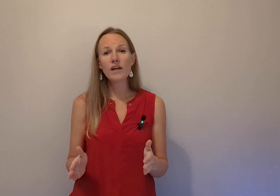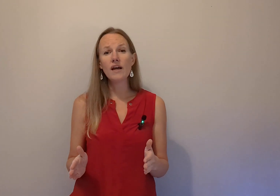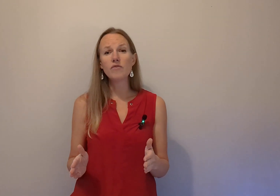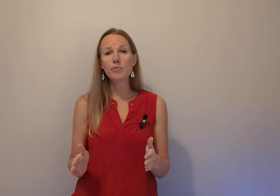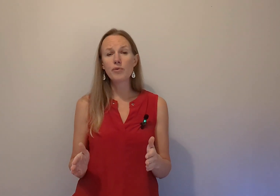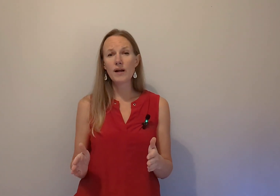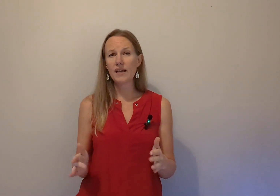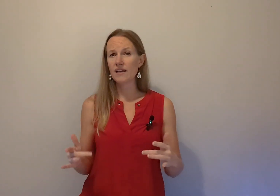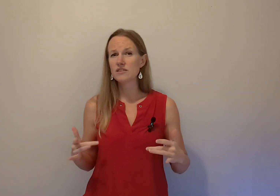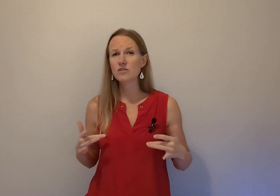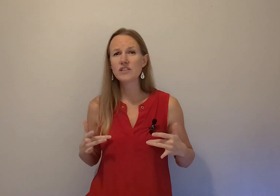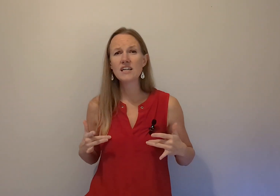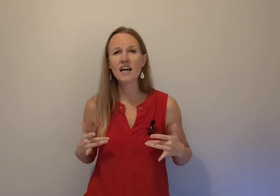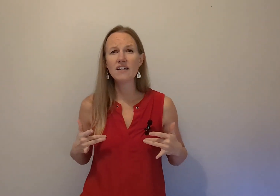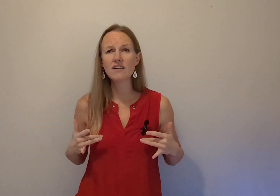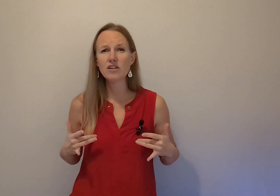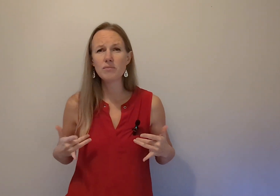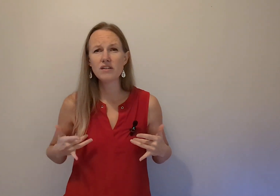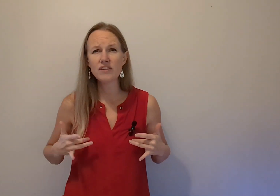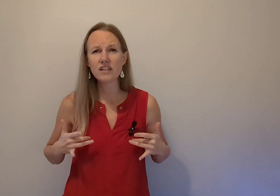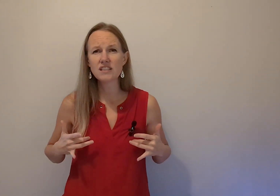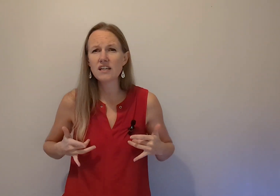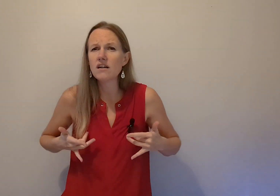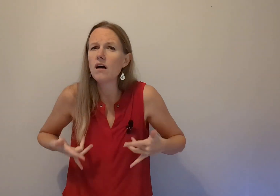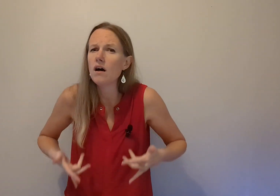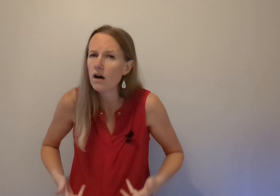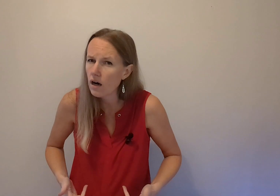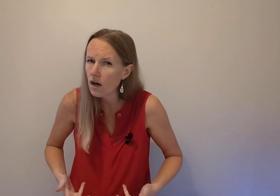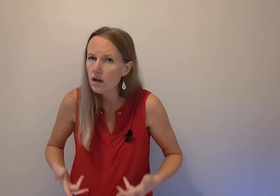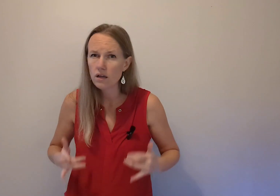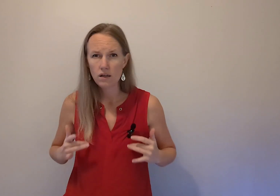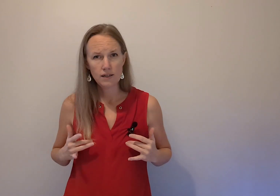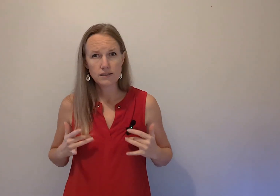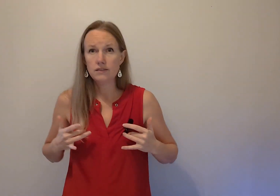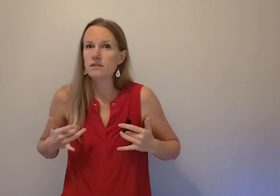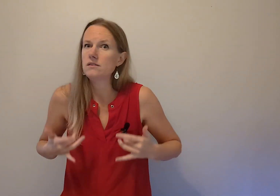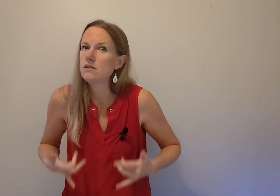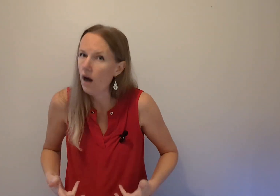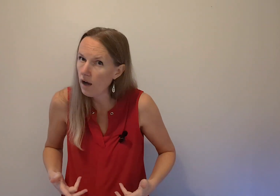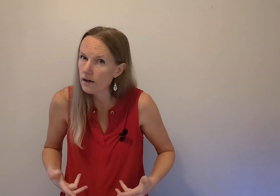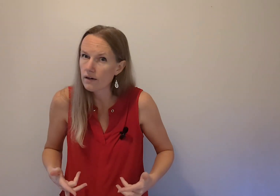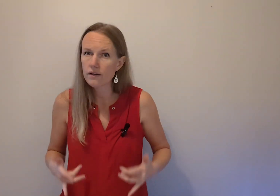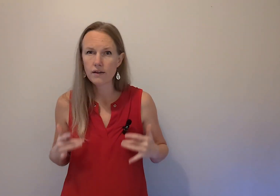weary of praying. So for tired, your middle finger's here, just tired,